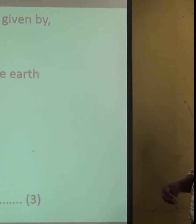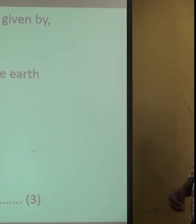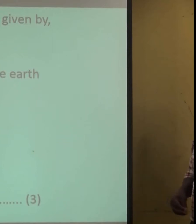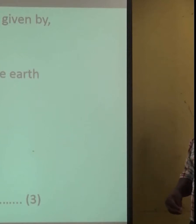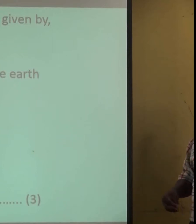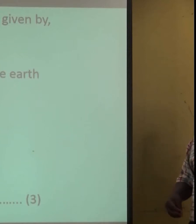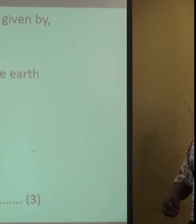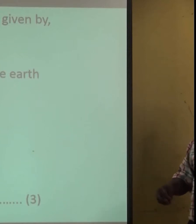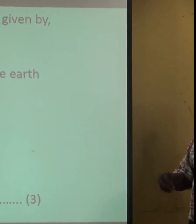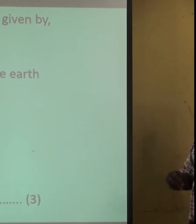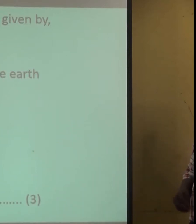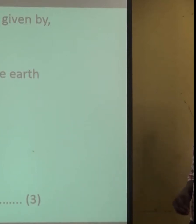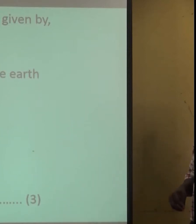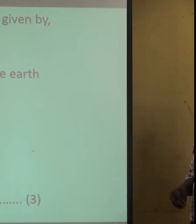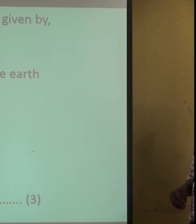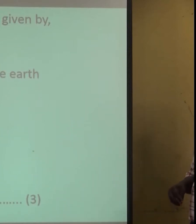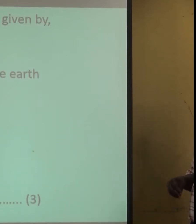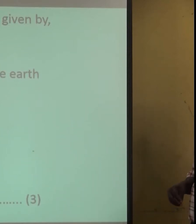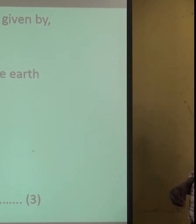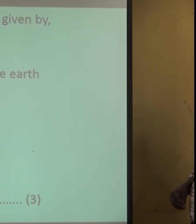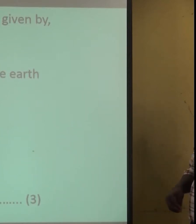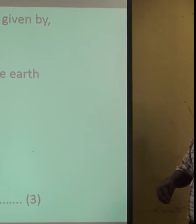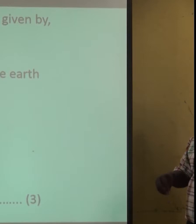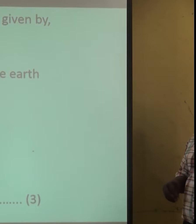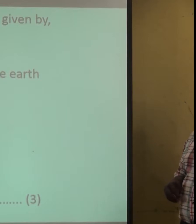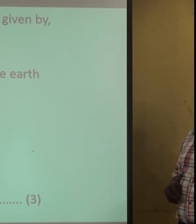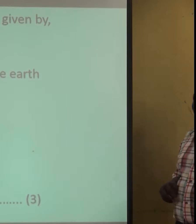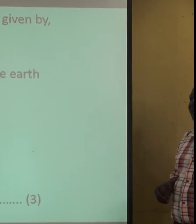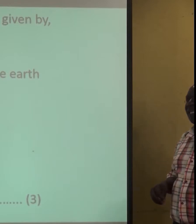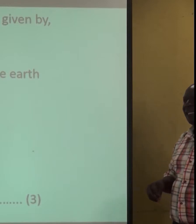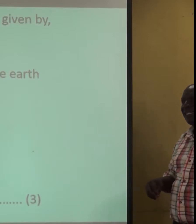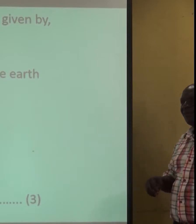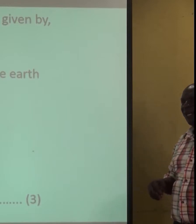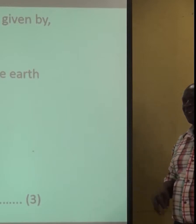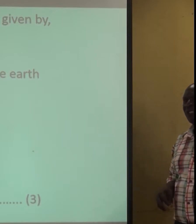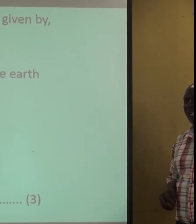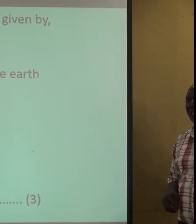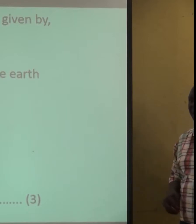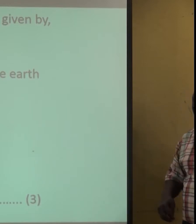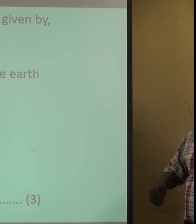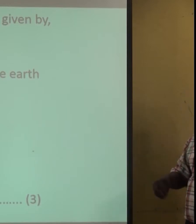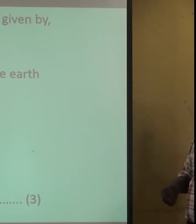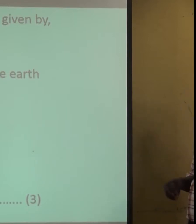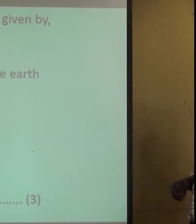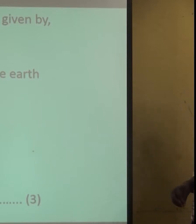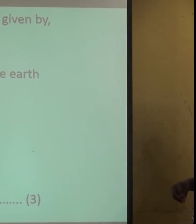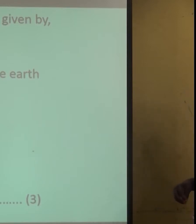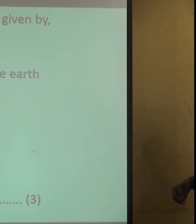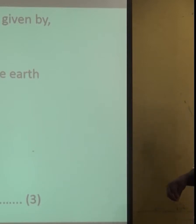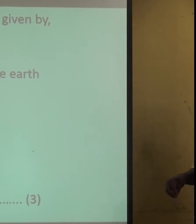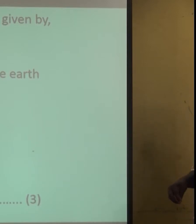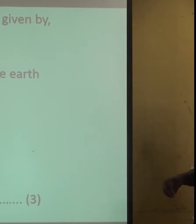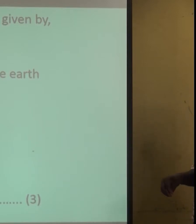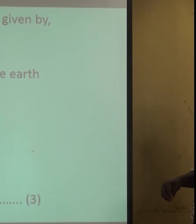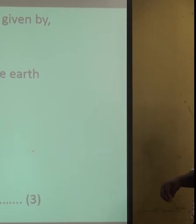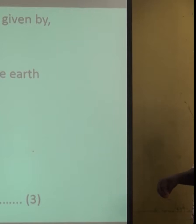F is equals to the universal constant g multiplied by the mass of the Earth times the mass